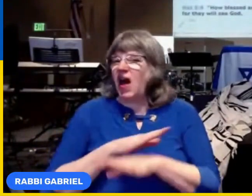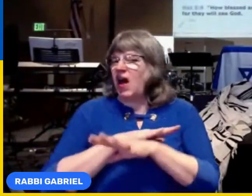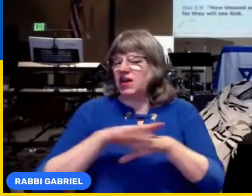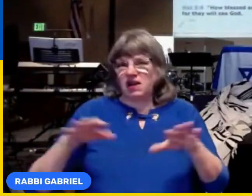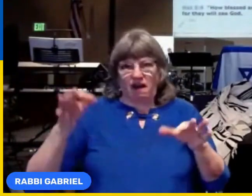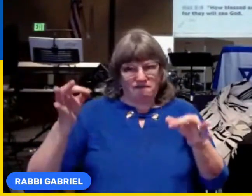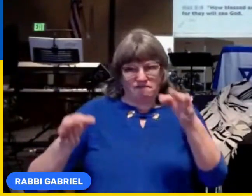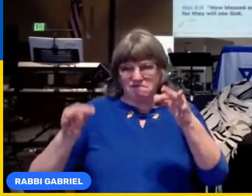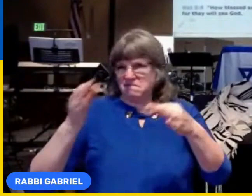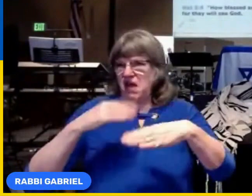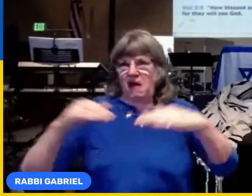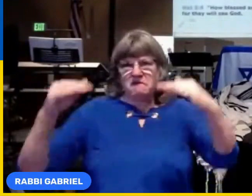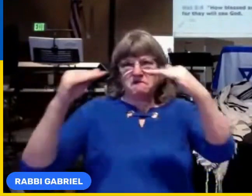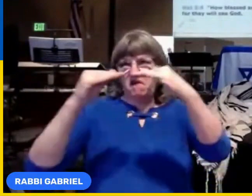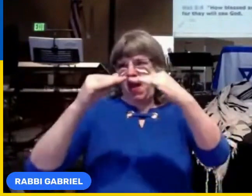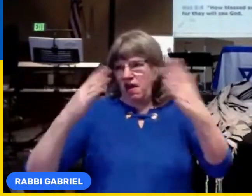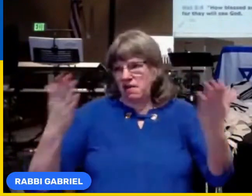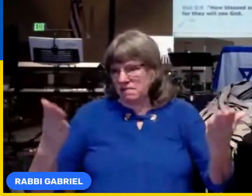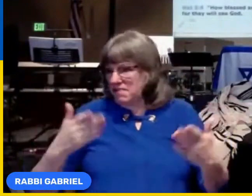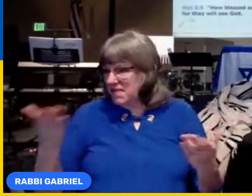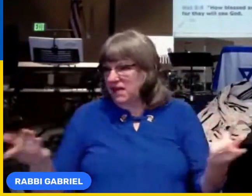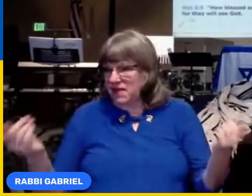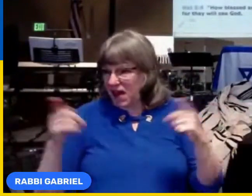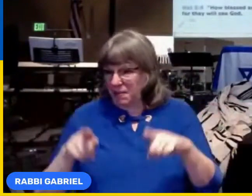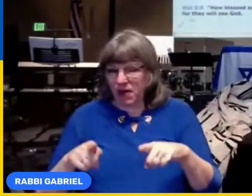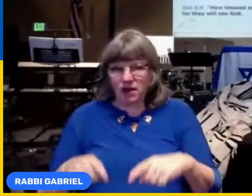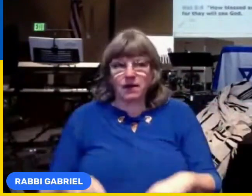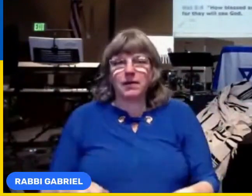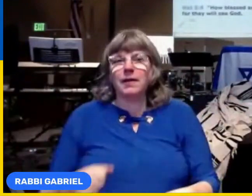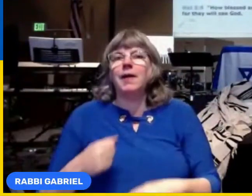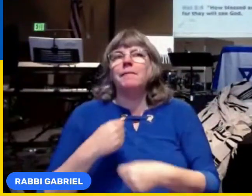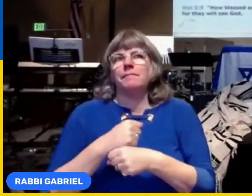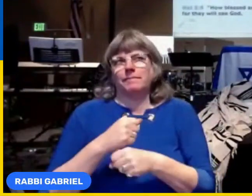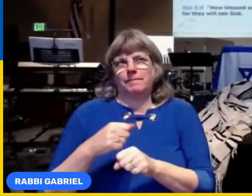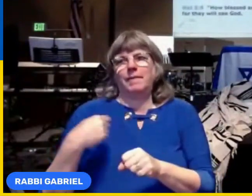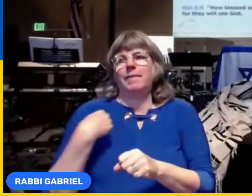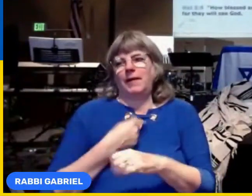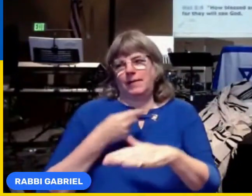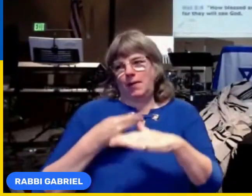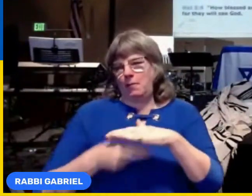injustice. All these things humble us.